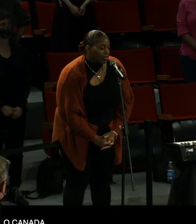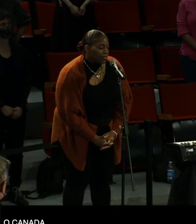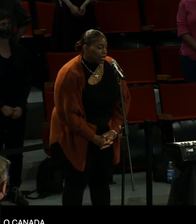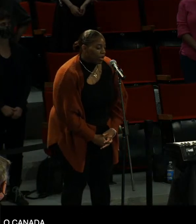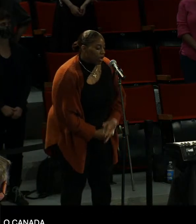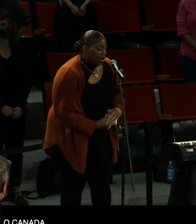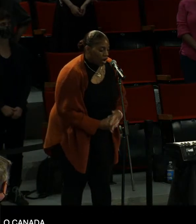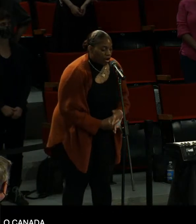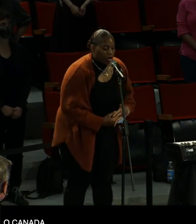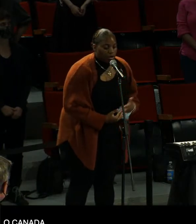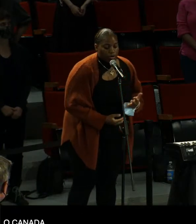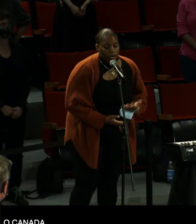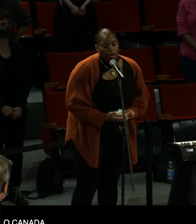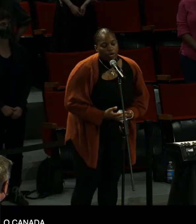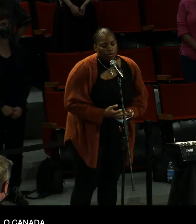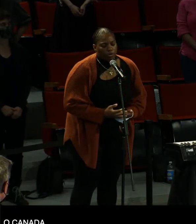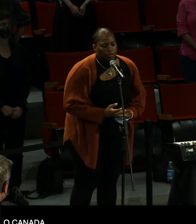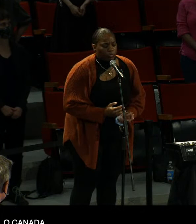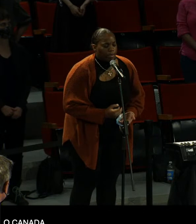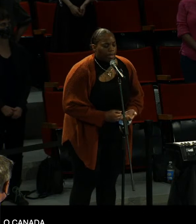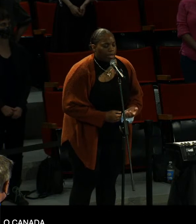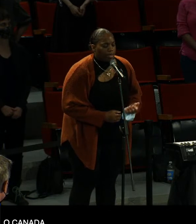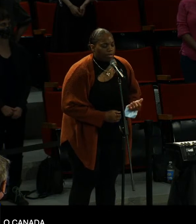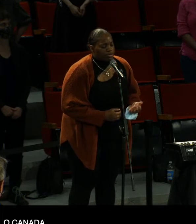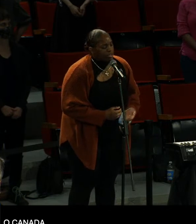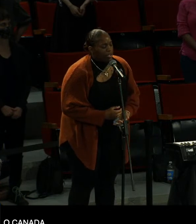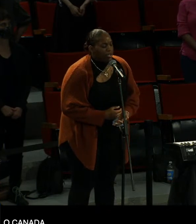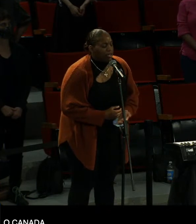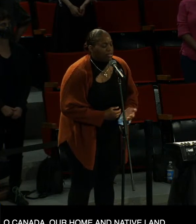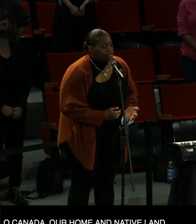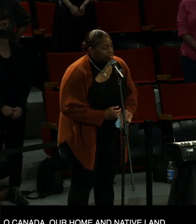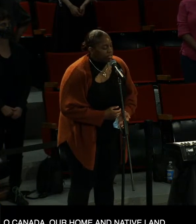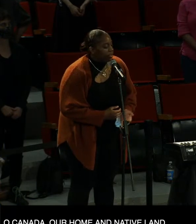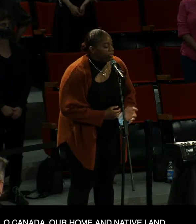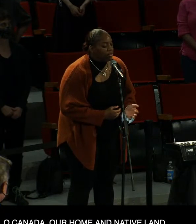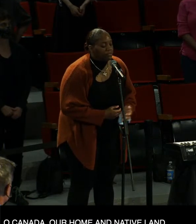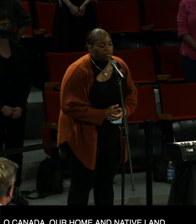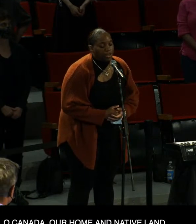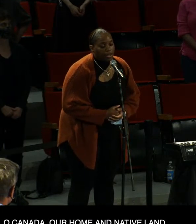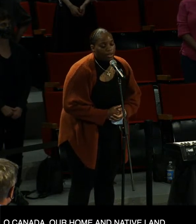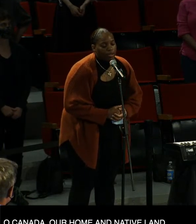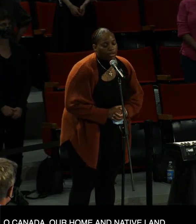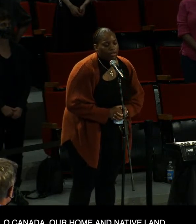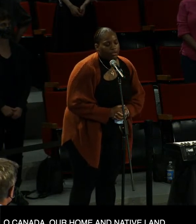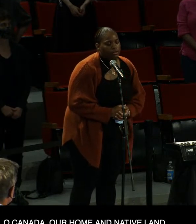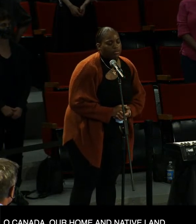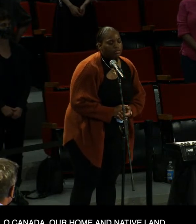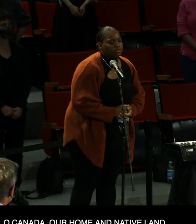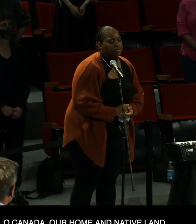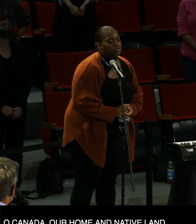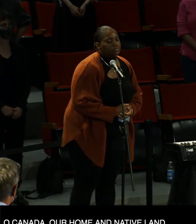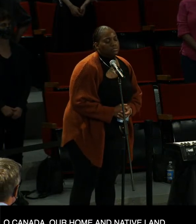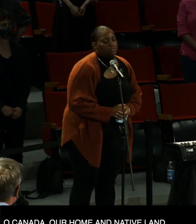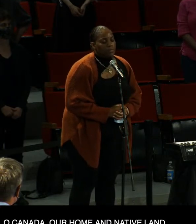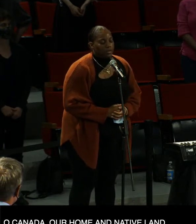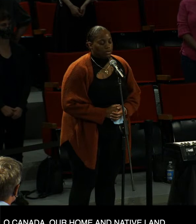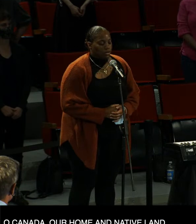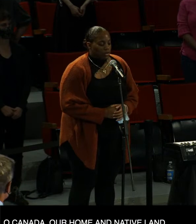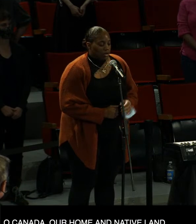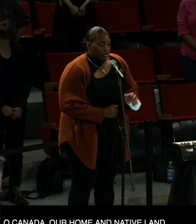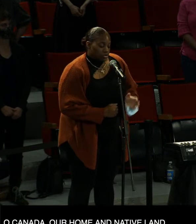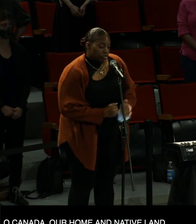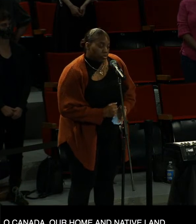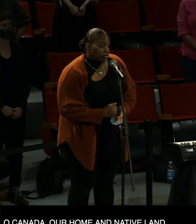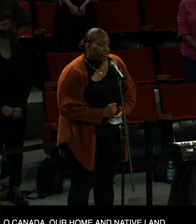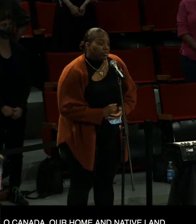Canada, our home and native land,